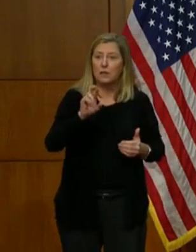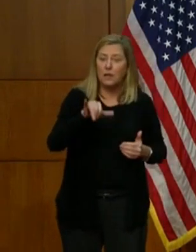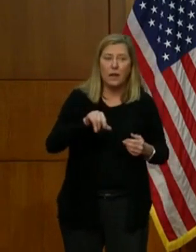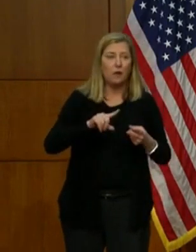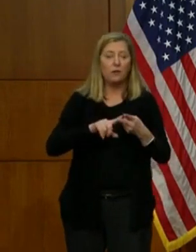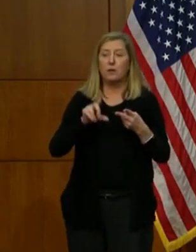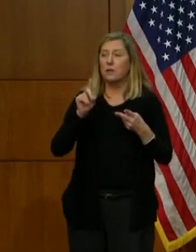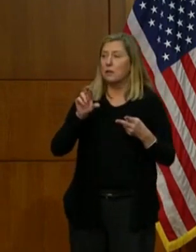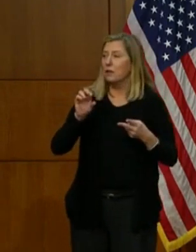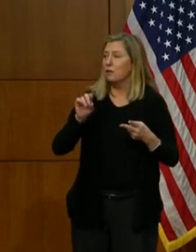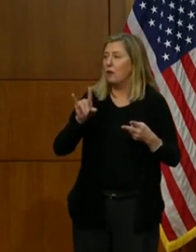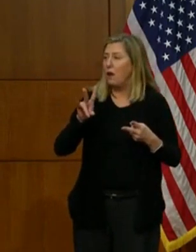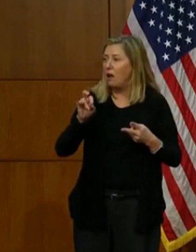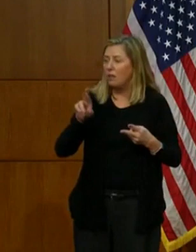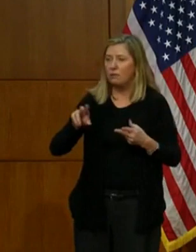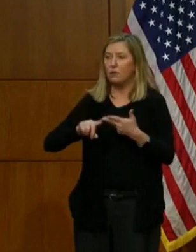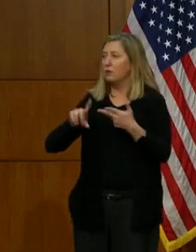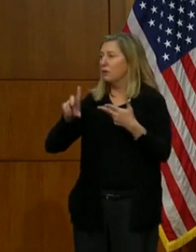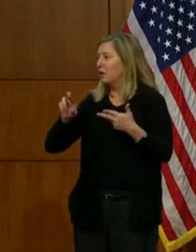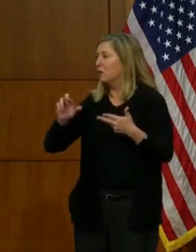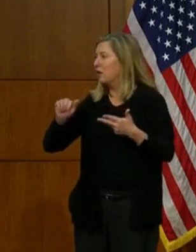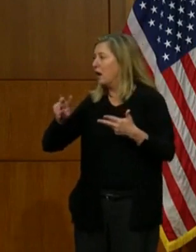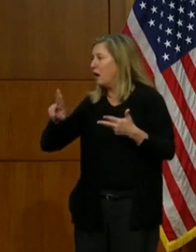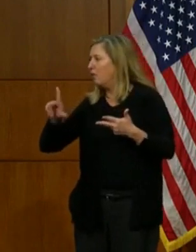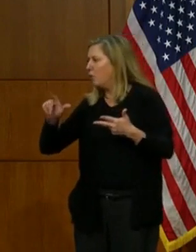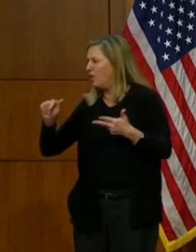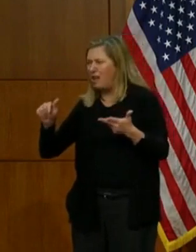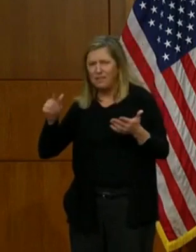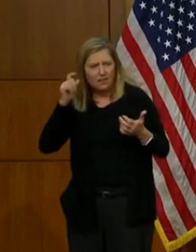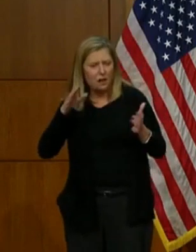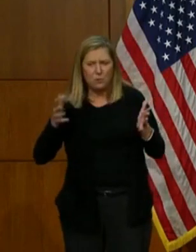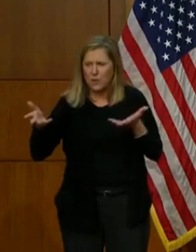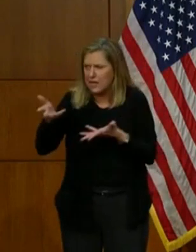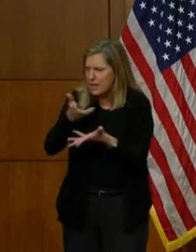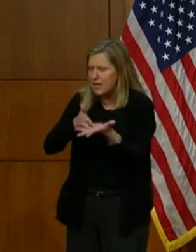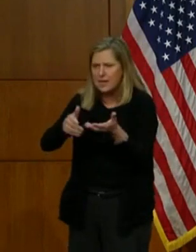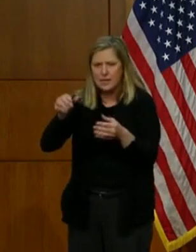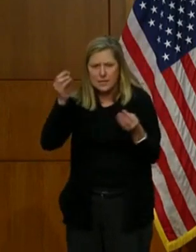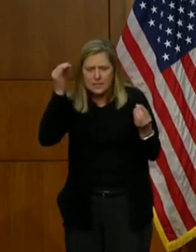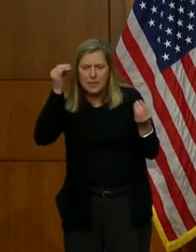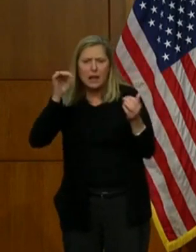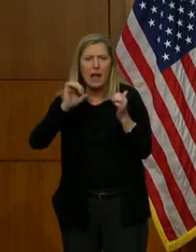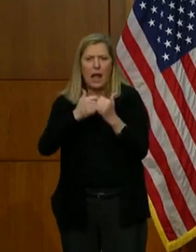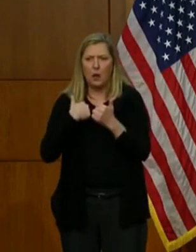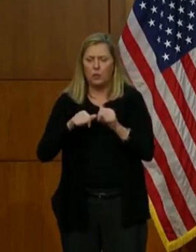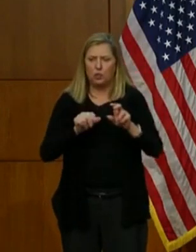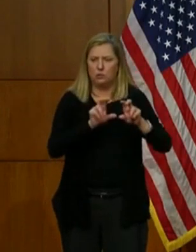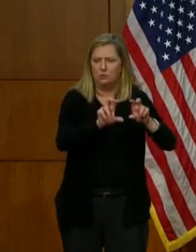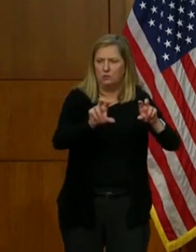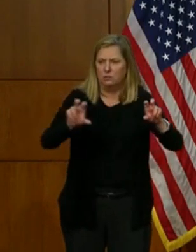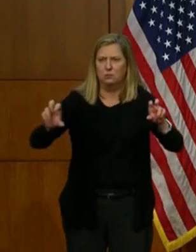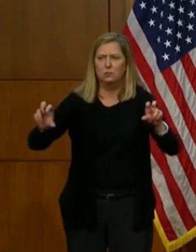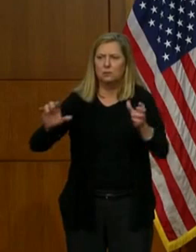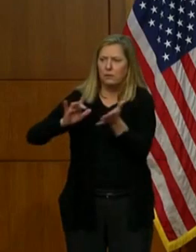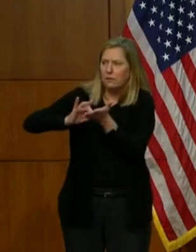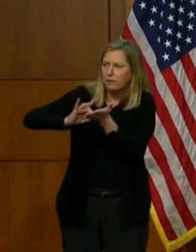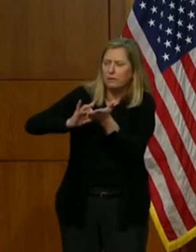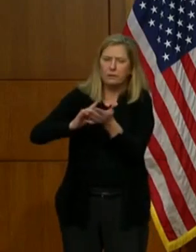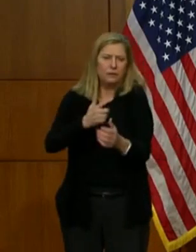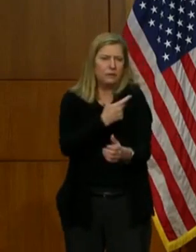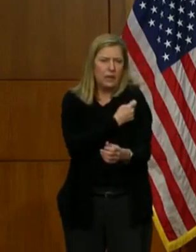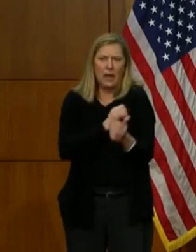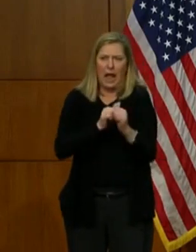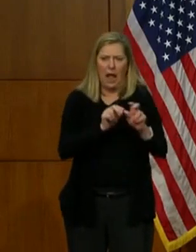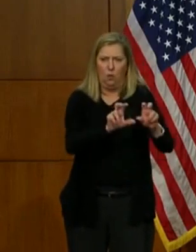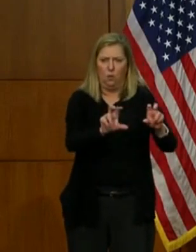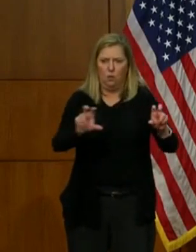and the governor, and really trying to figure out how do we and how should we allocate doses and vaccinations,